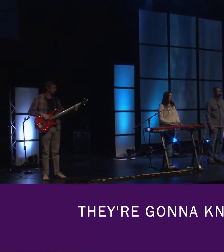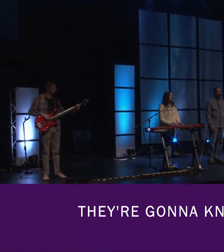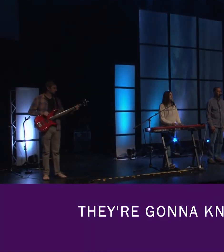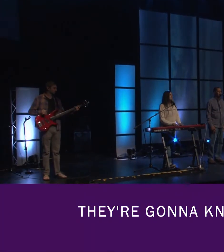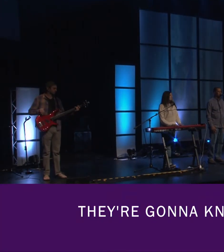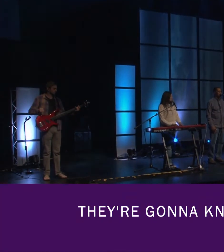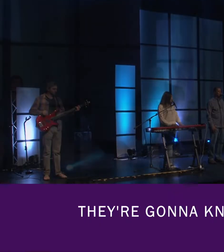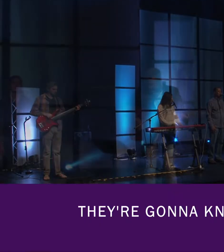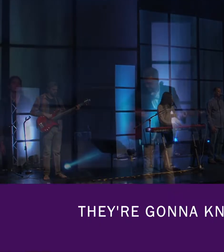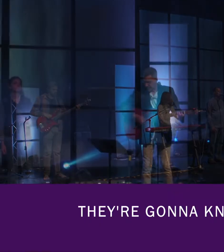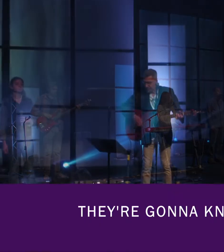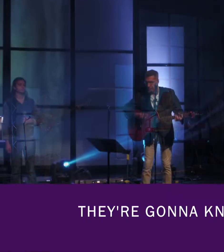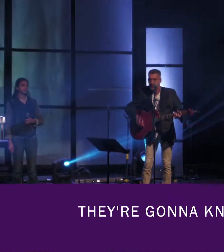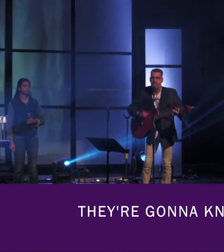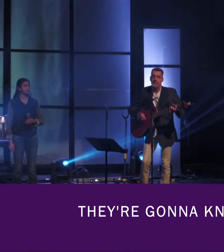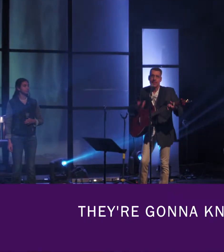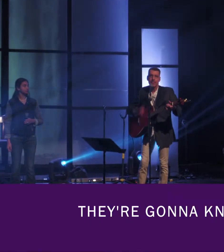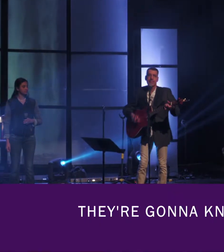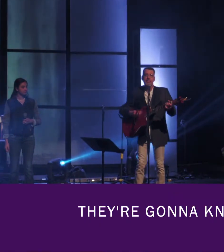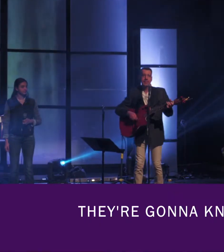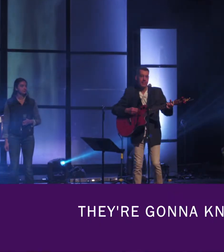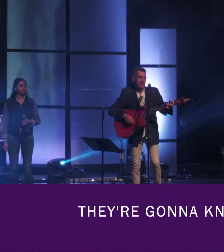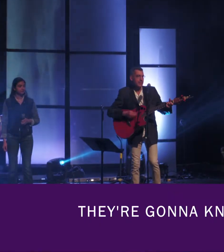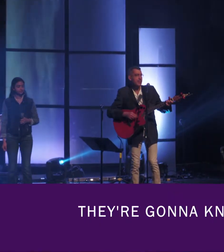our love.